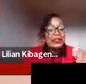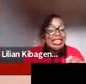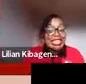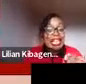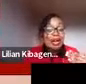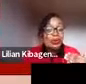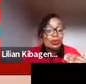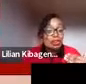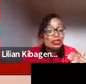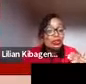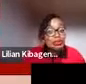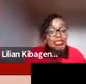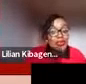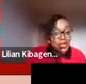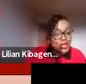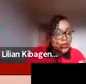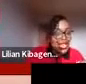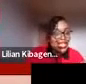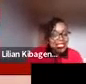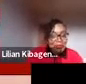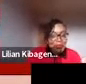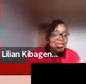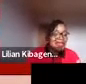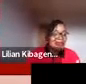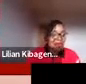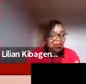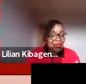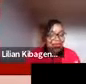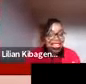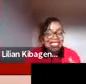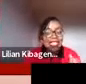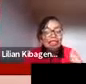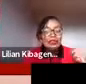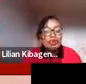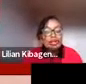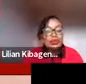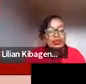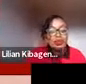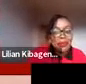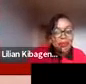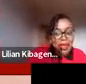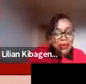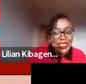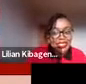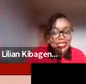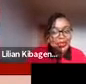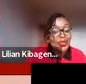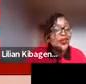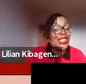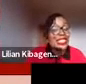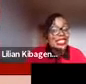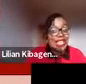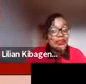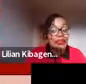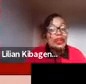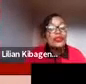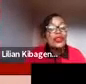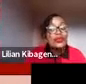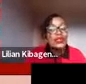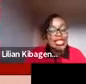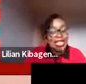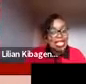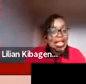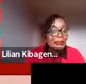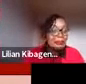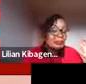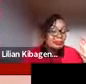have Eflin Award, who is going to at some point pray for us, from Ebukuya Primary School for the Deaf